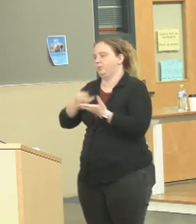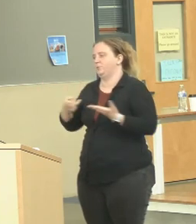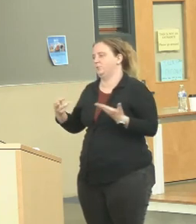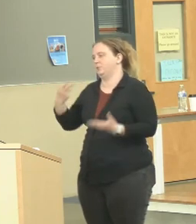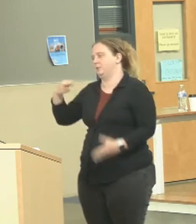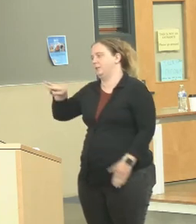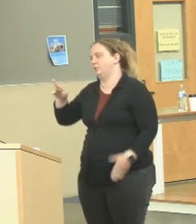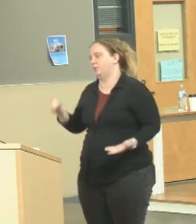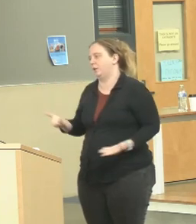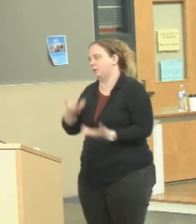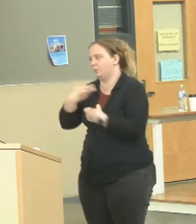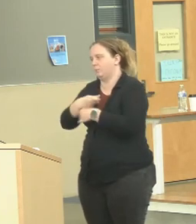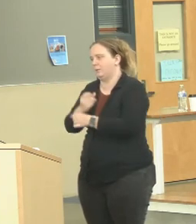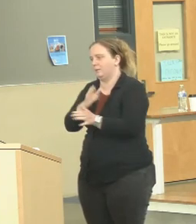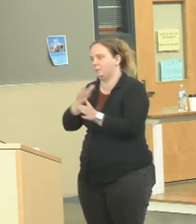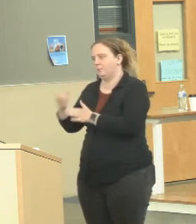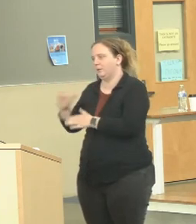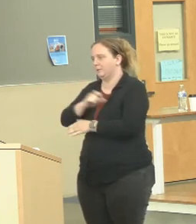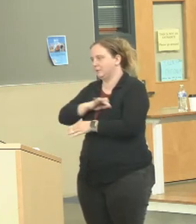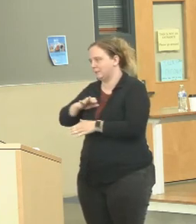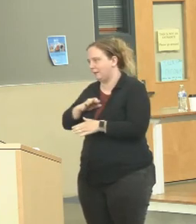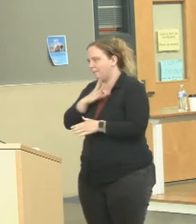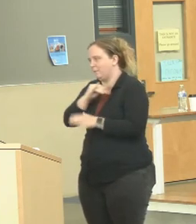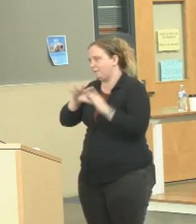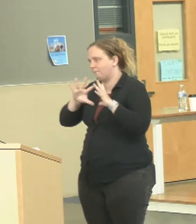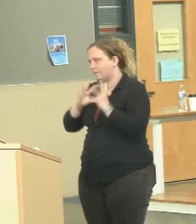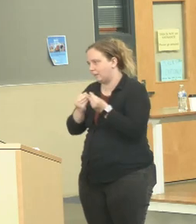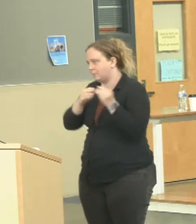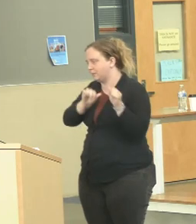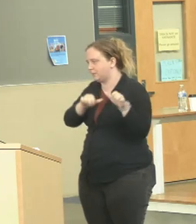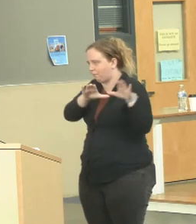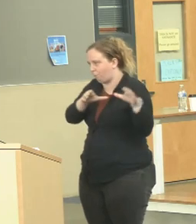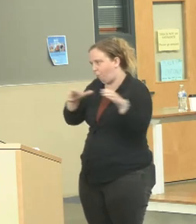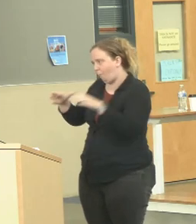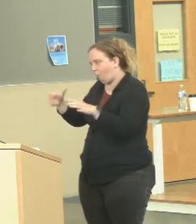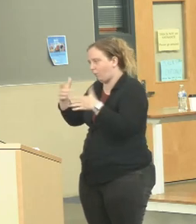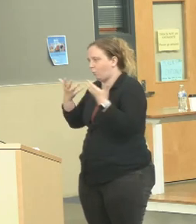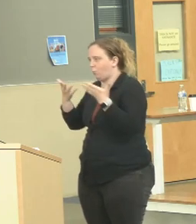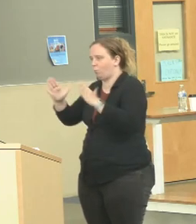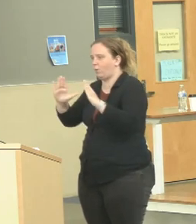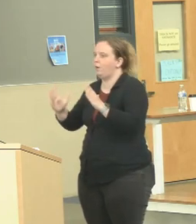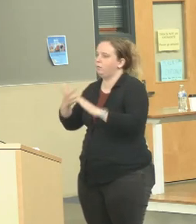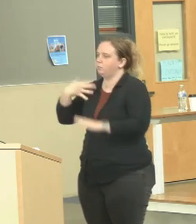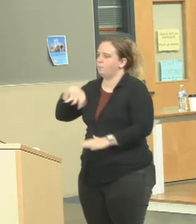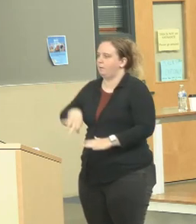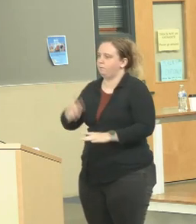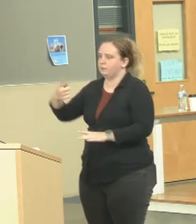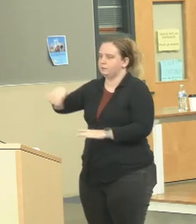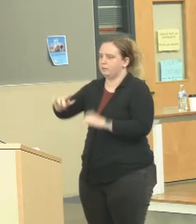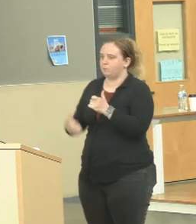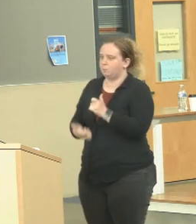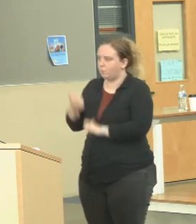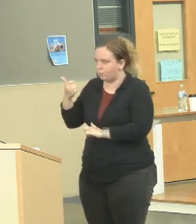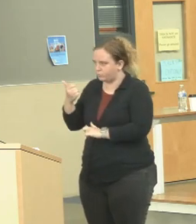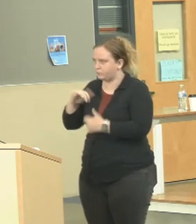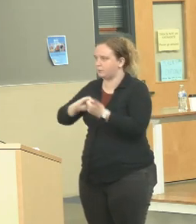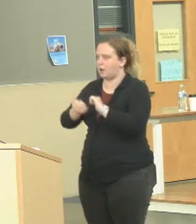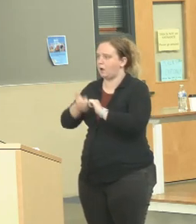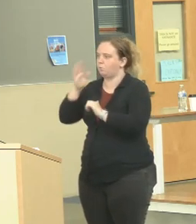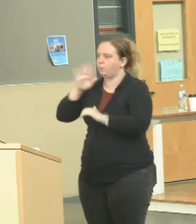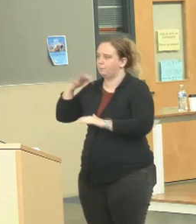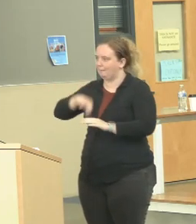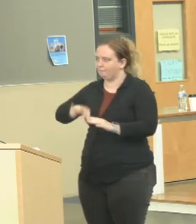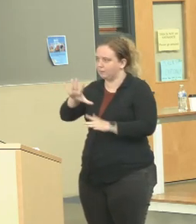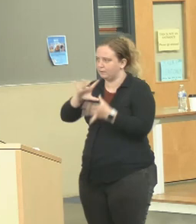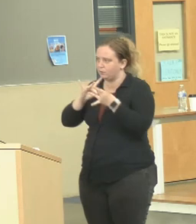can travel and families can travel in a way that maximizes their strengths, maximizes relationships. Again,